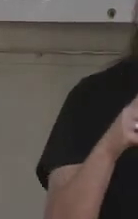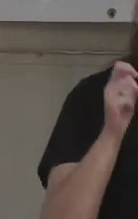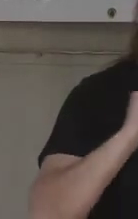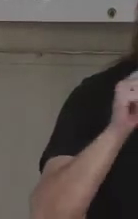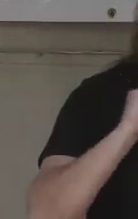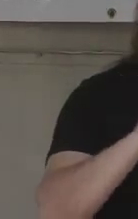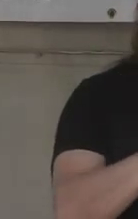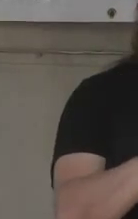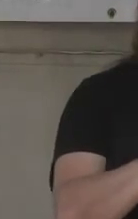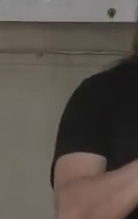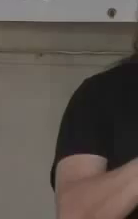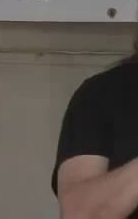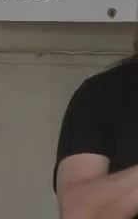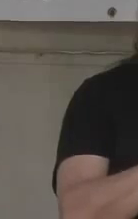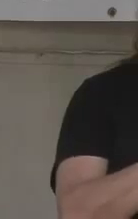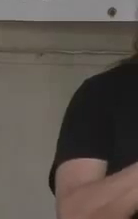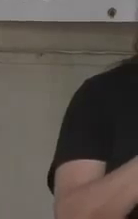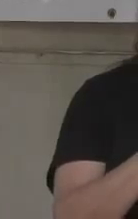with?